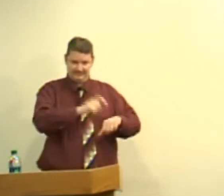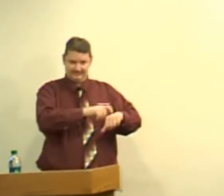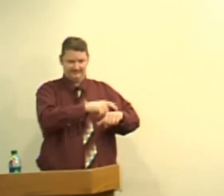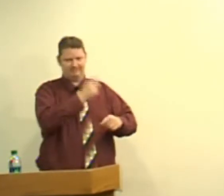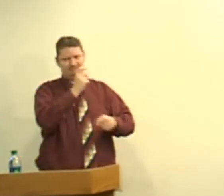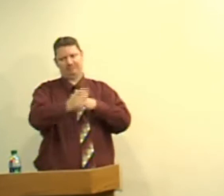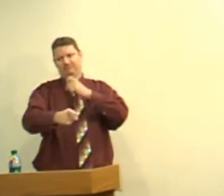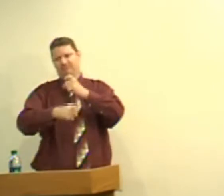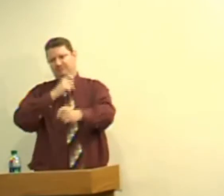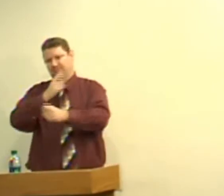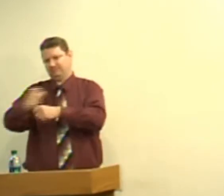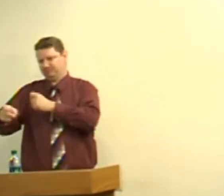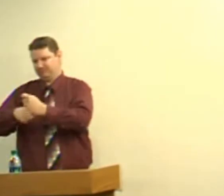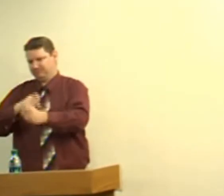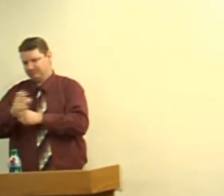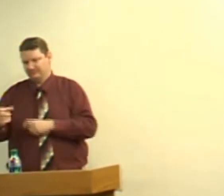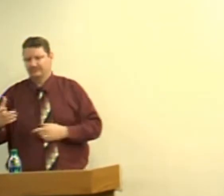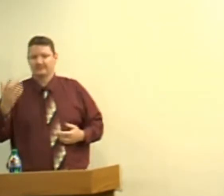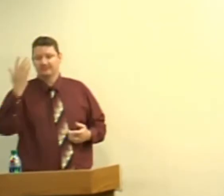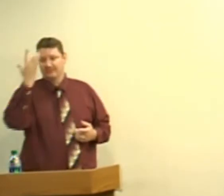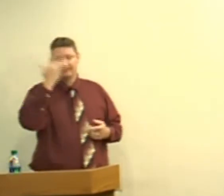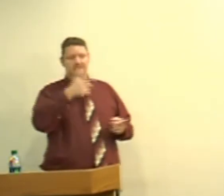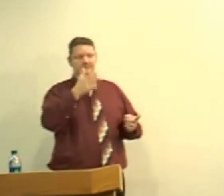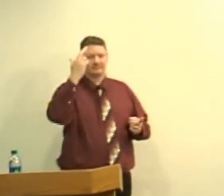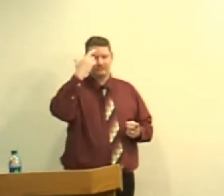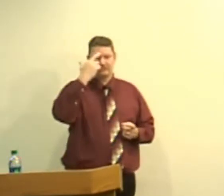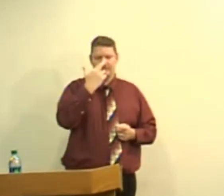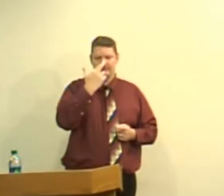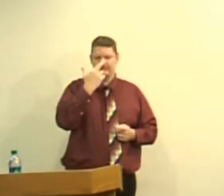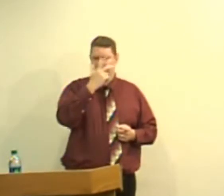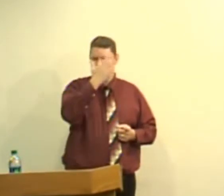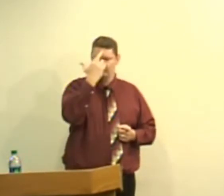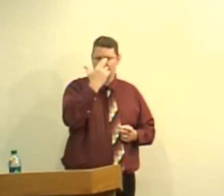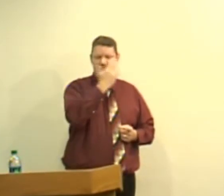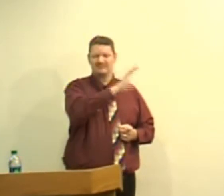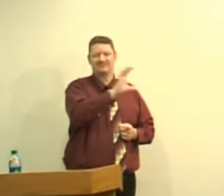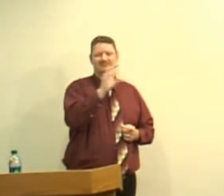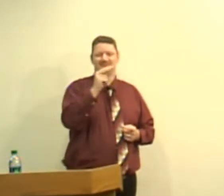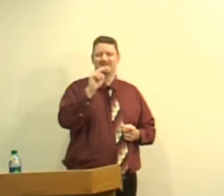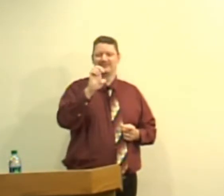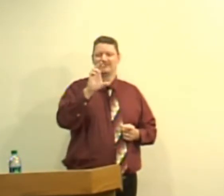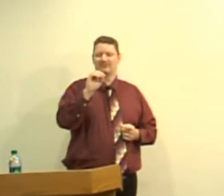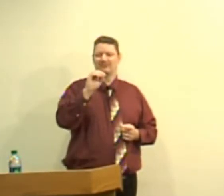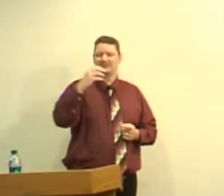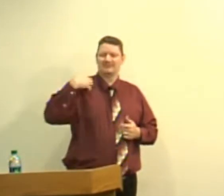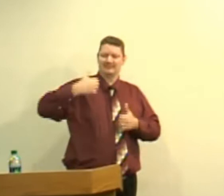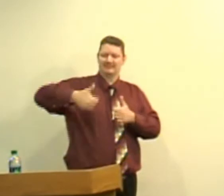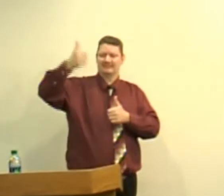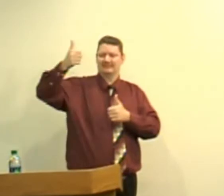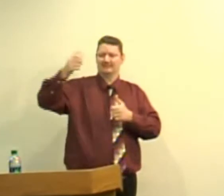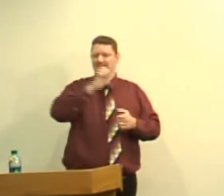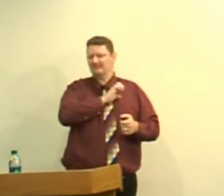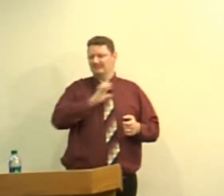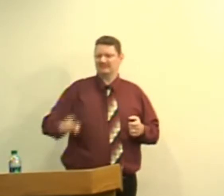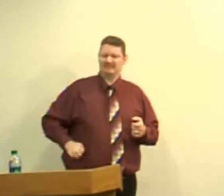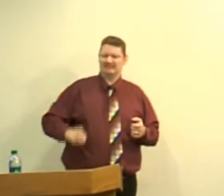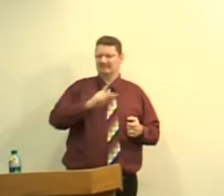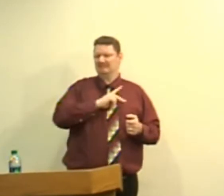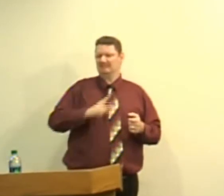was pleasant? No, it was not. It was a time of persecution, because the Romans, the Roman Empire, and the Roman